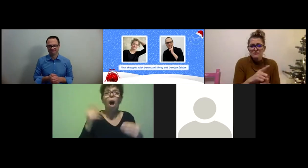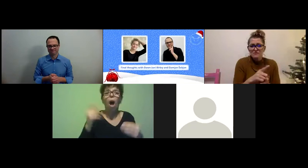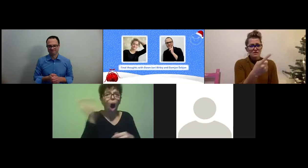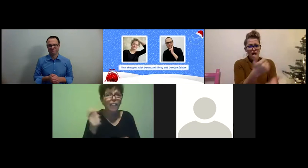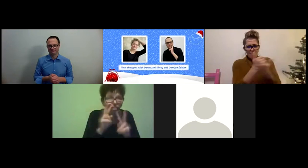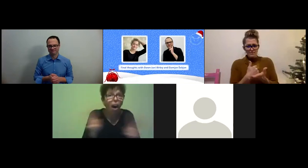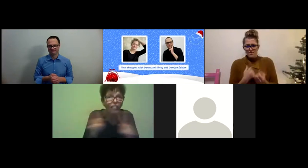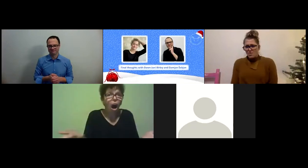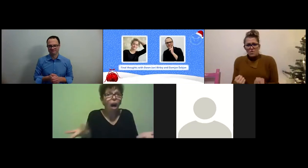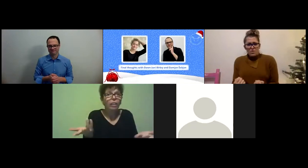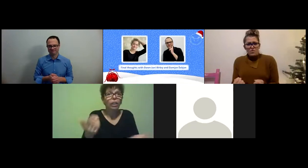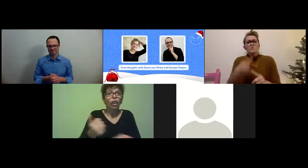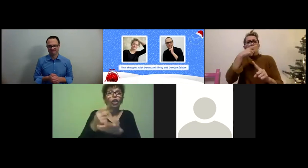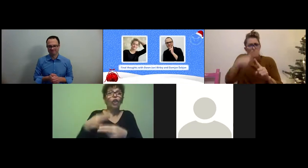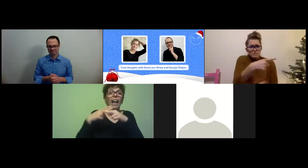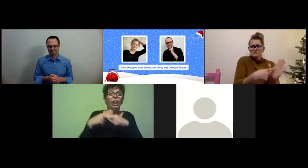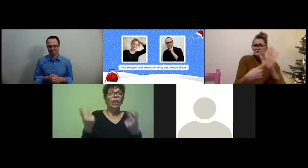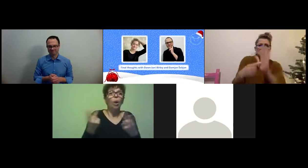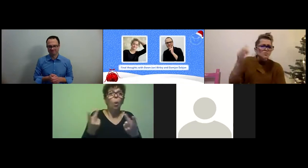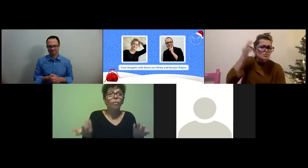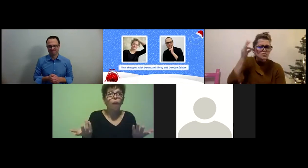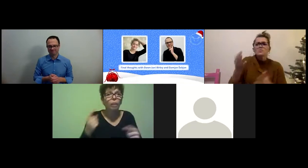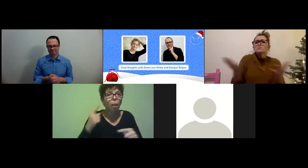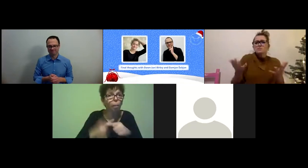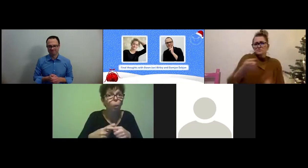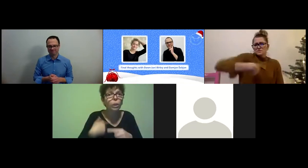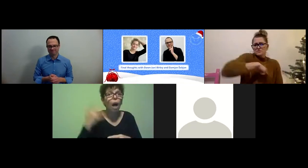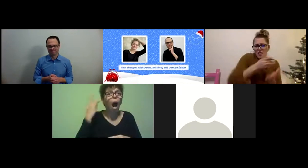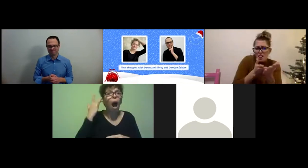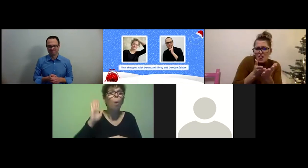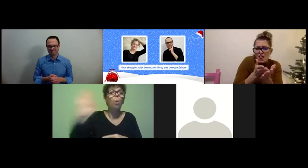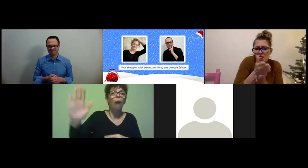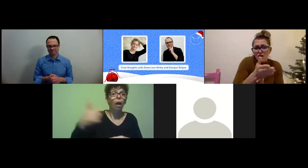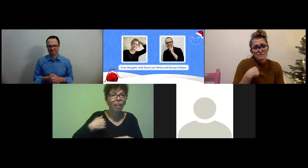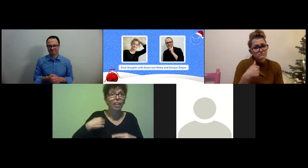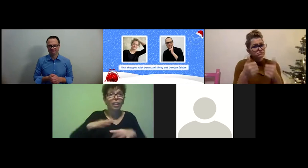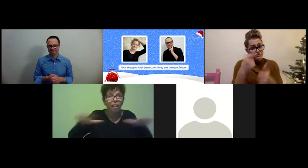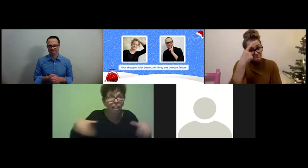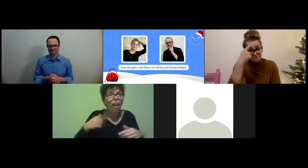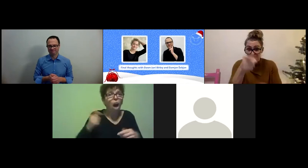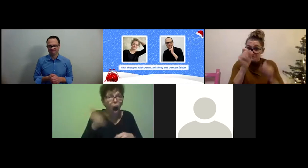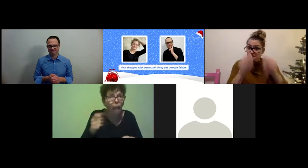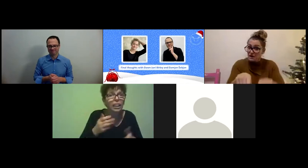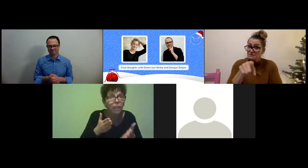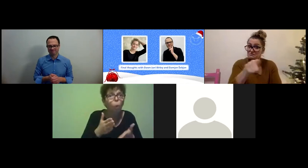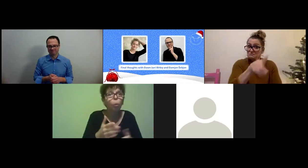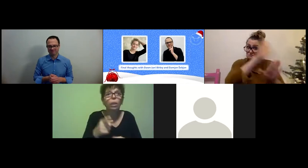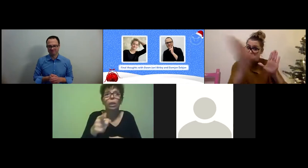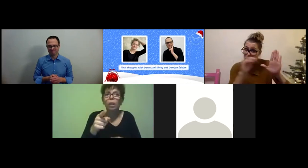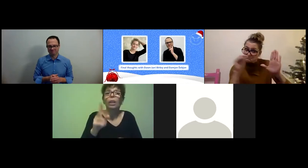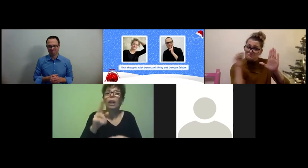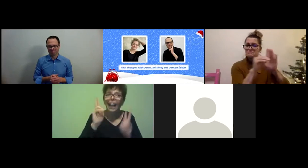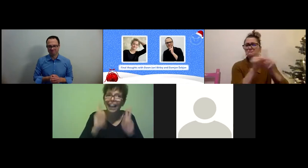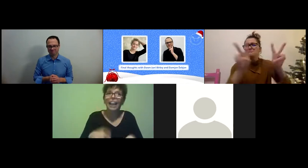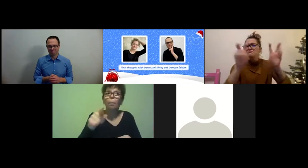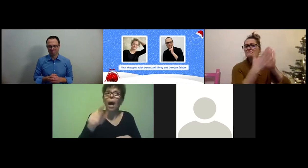put together. This is really gold that we have. And we can show the hearing community and show them what we've been through. I